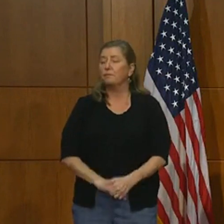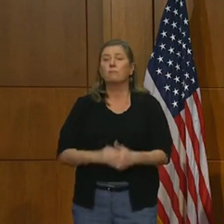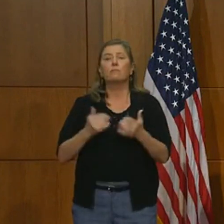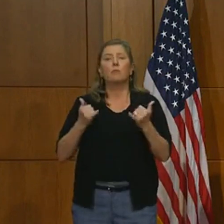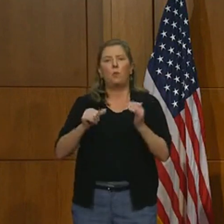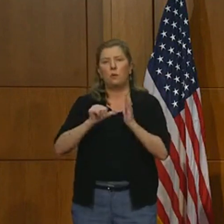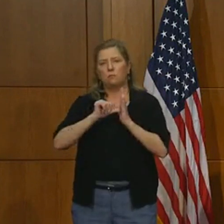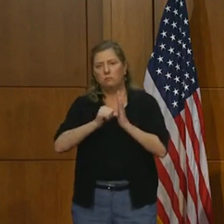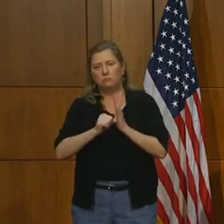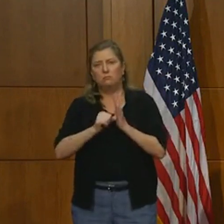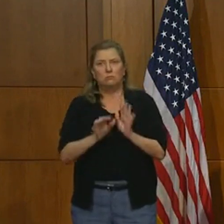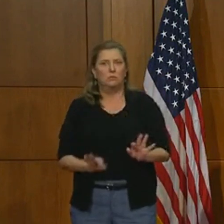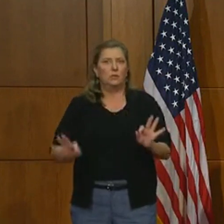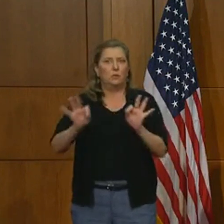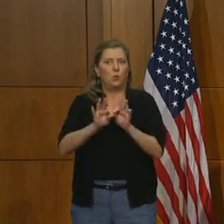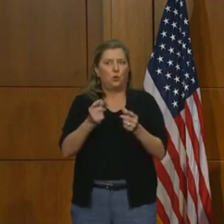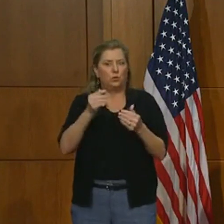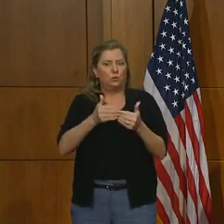step forward for the more than